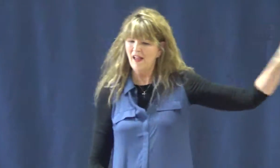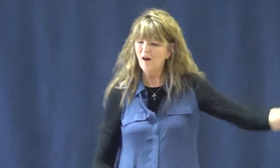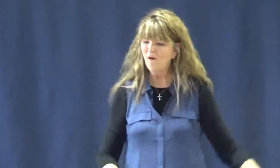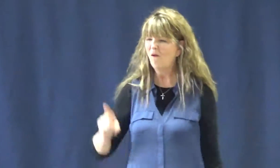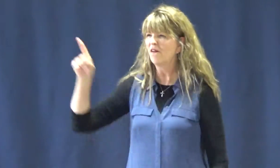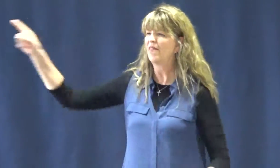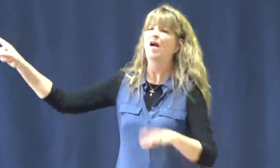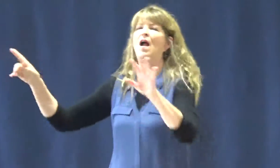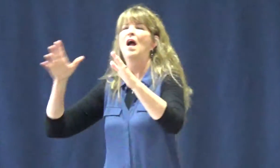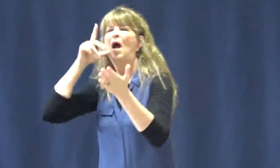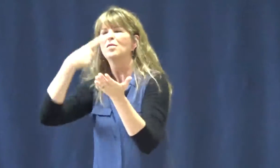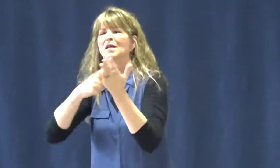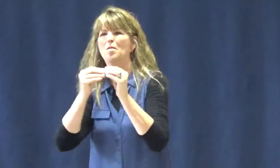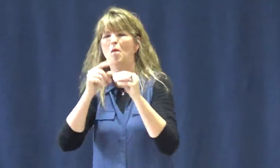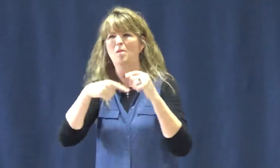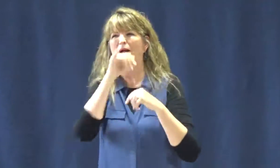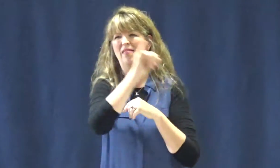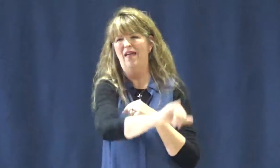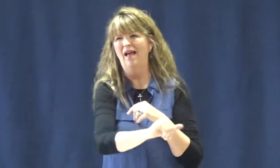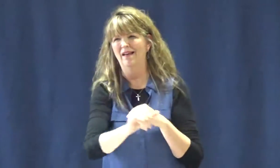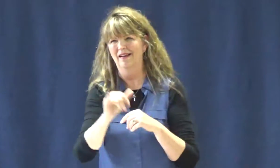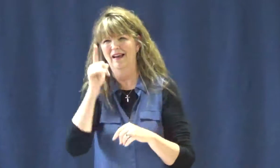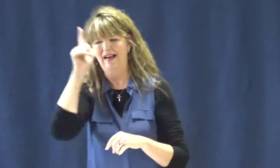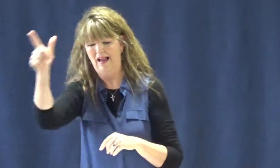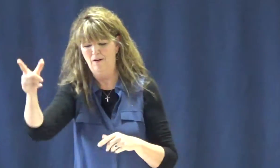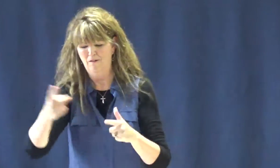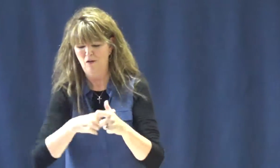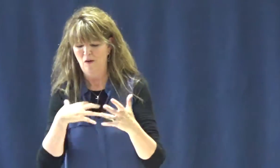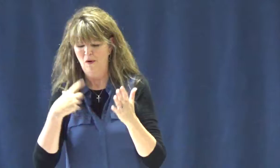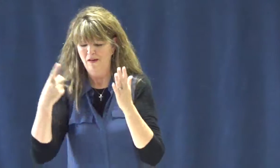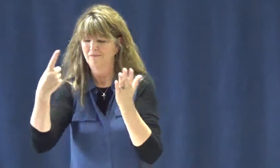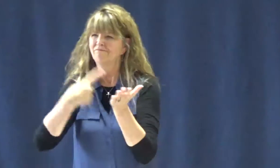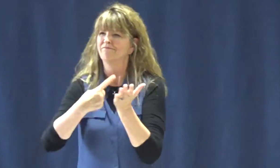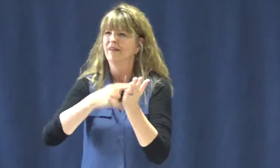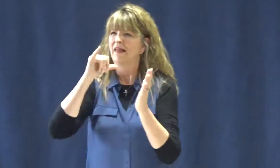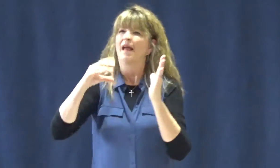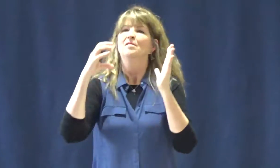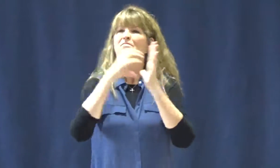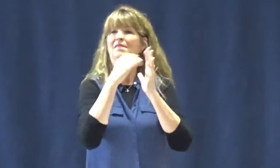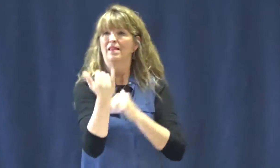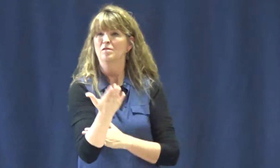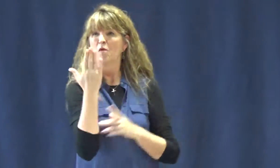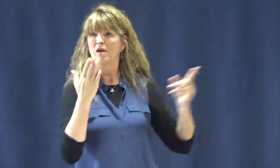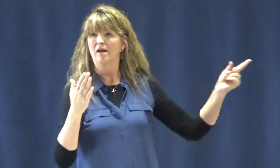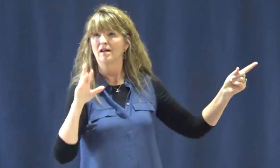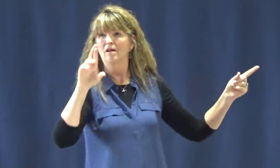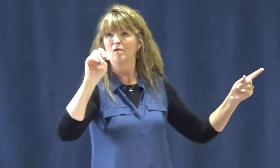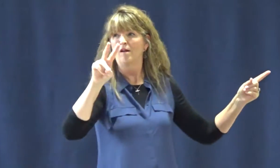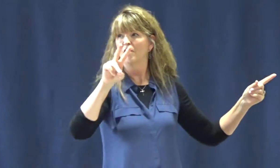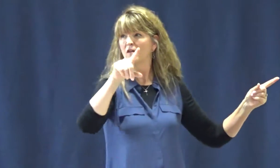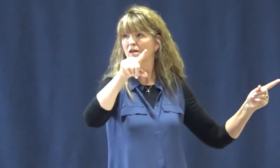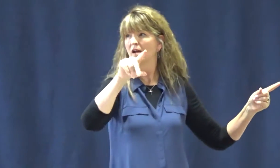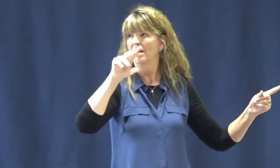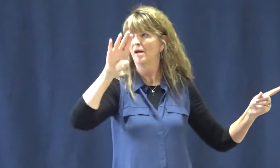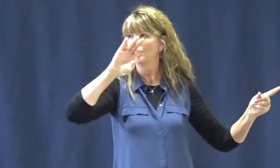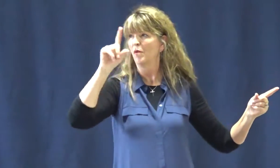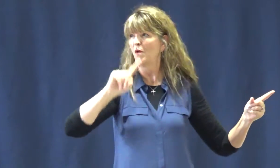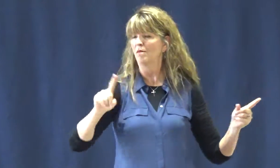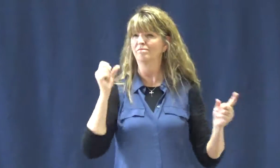opposite ends of the spectrum. I'll be discussing more about that later, but first I'd like to discuss this paragraph